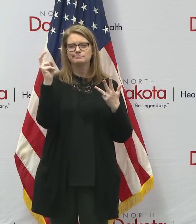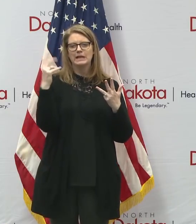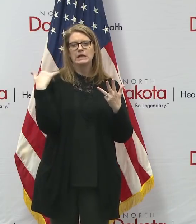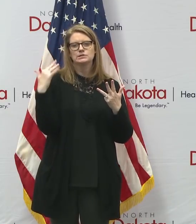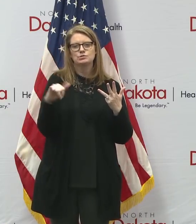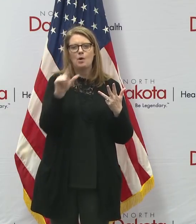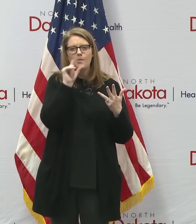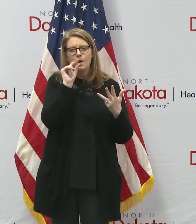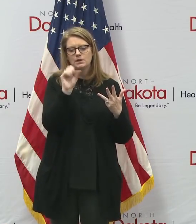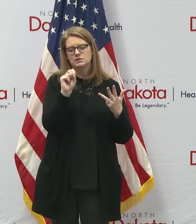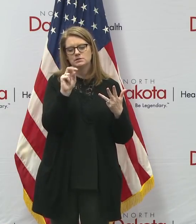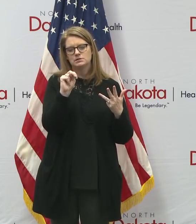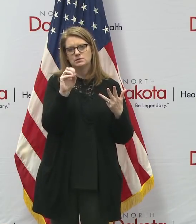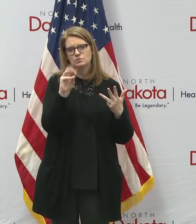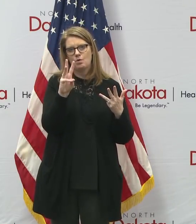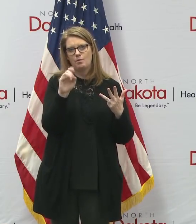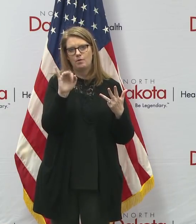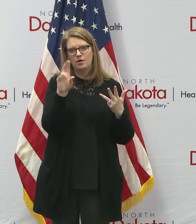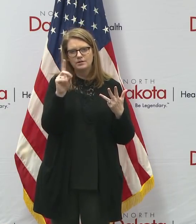Florida, Arizona,